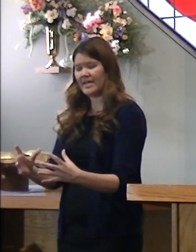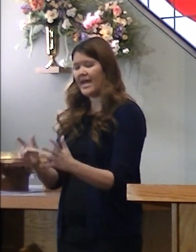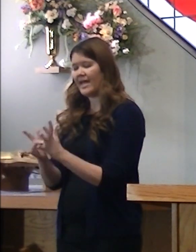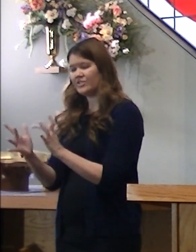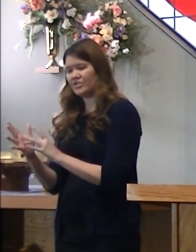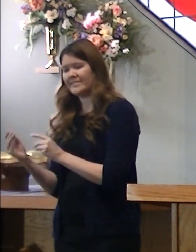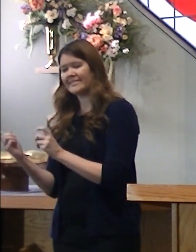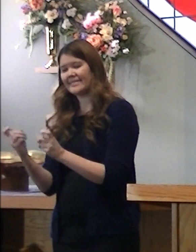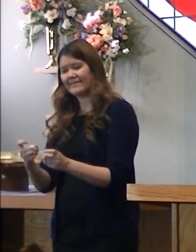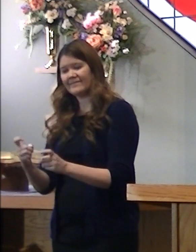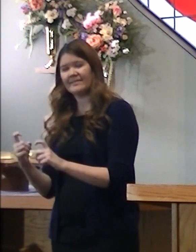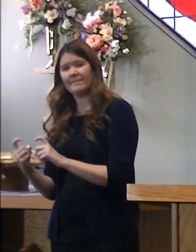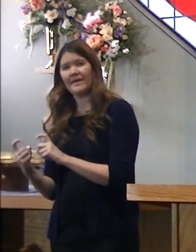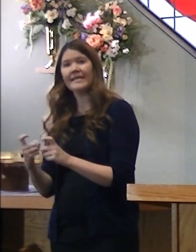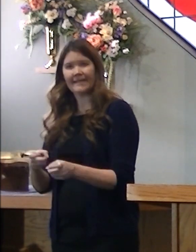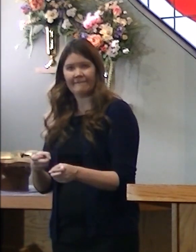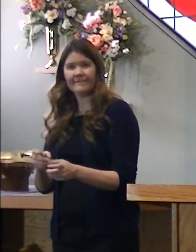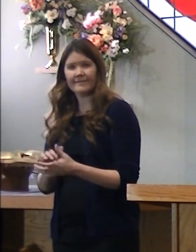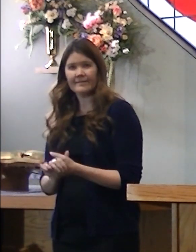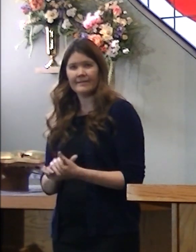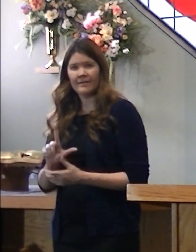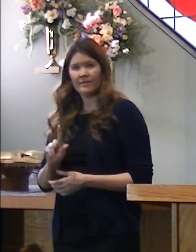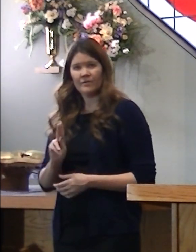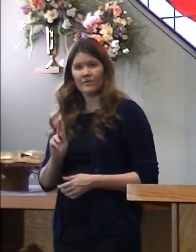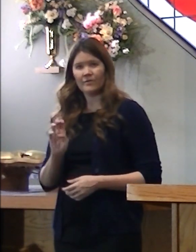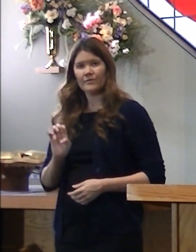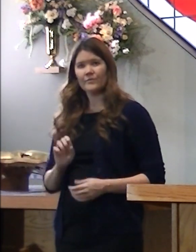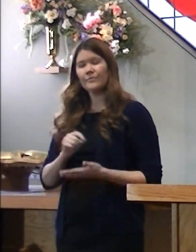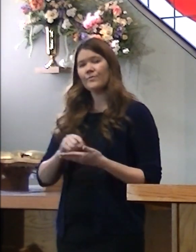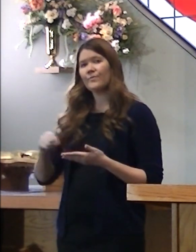very special gift. Luke writes,